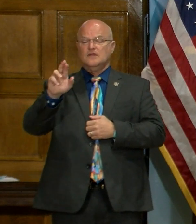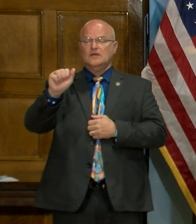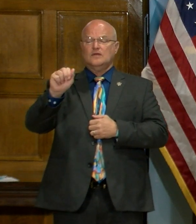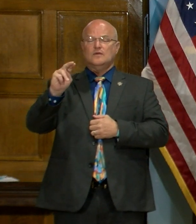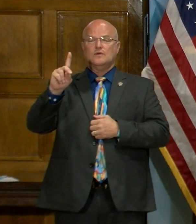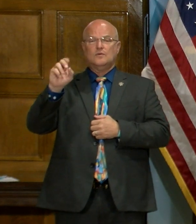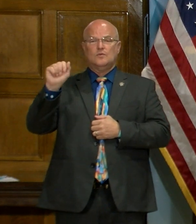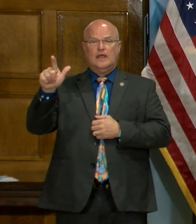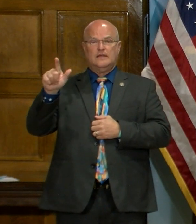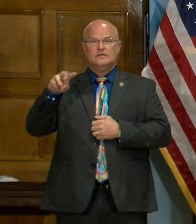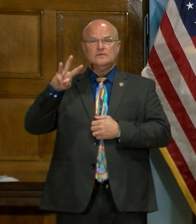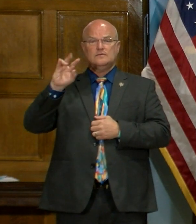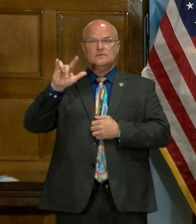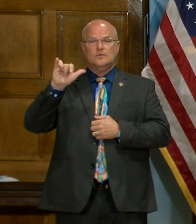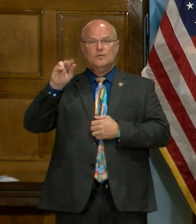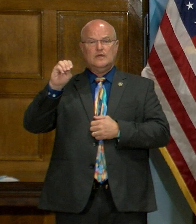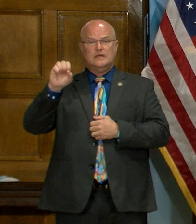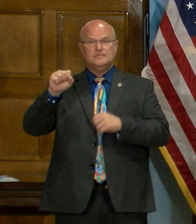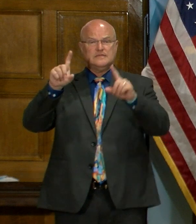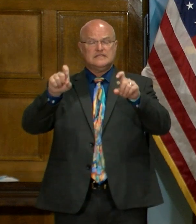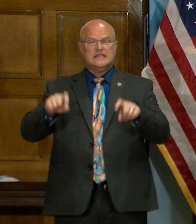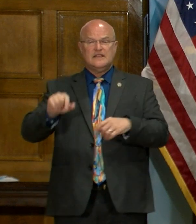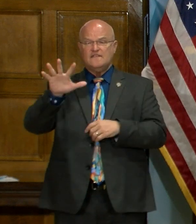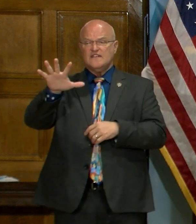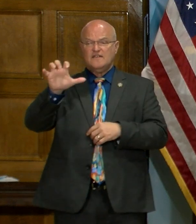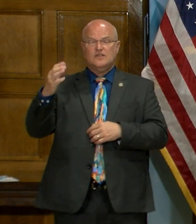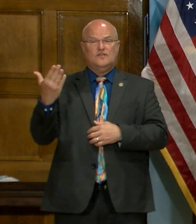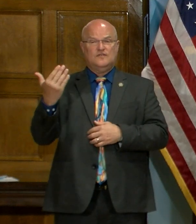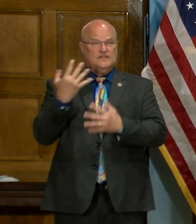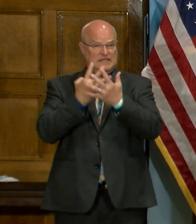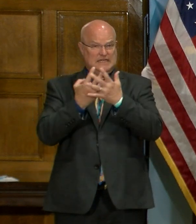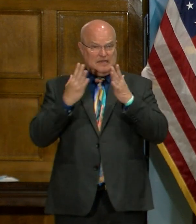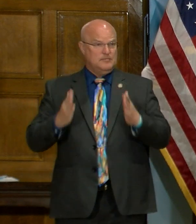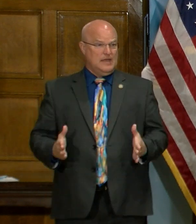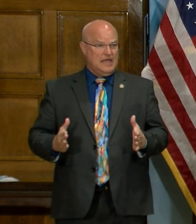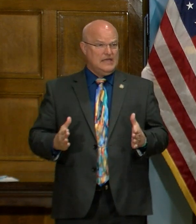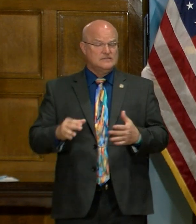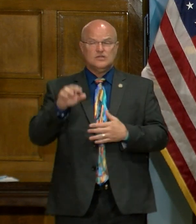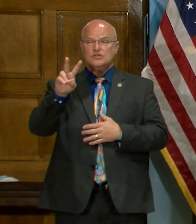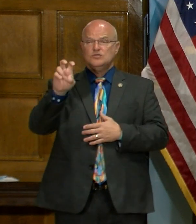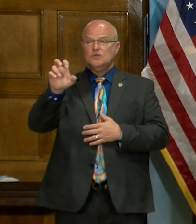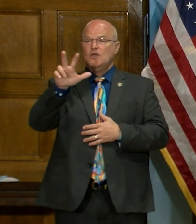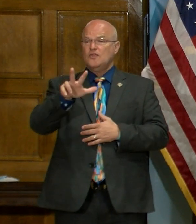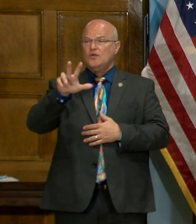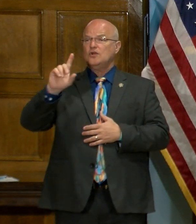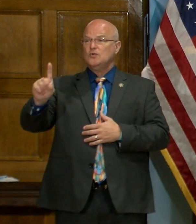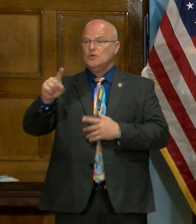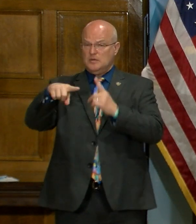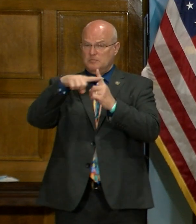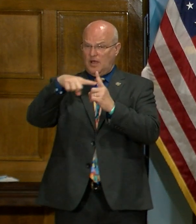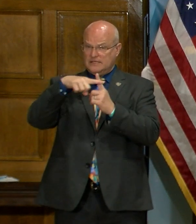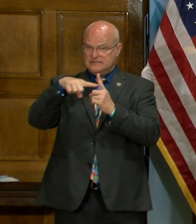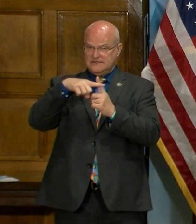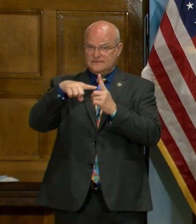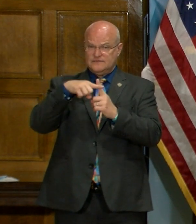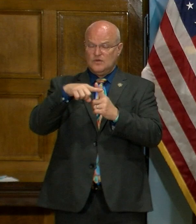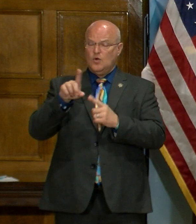governor said, has tested 515 inmates. 231 of those are